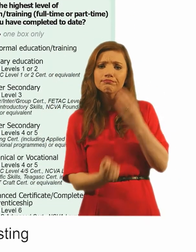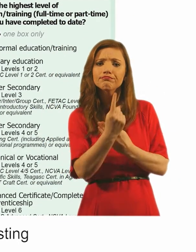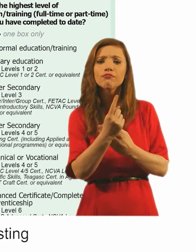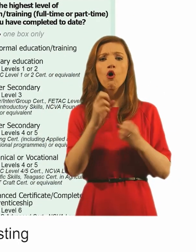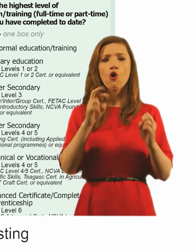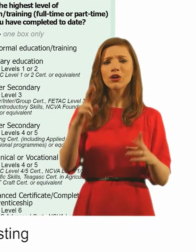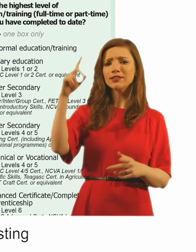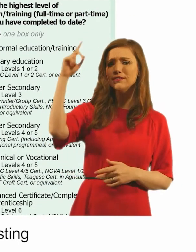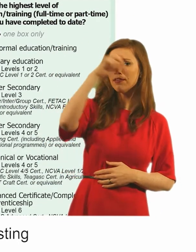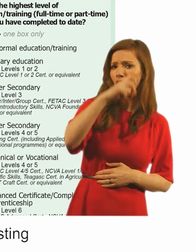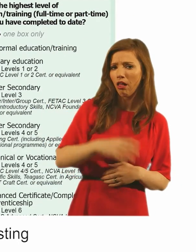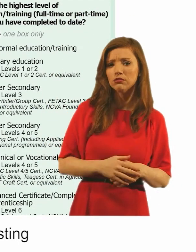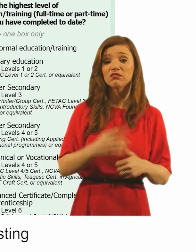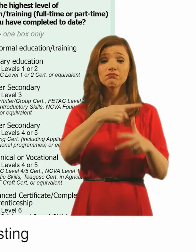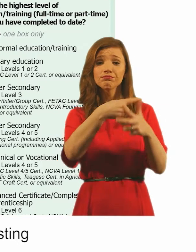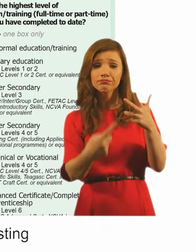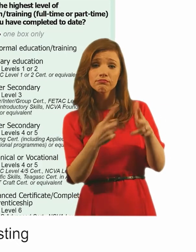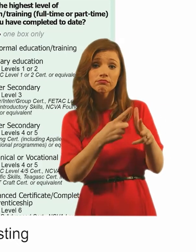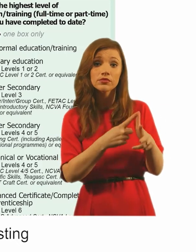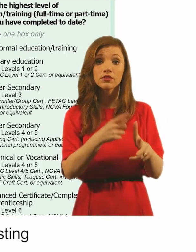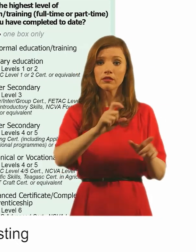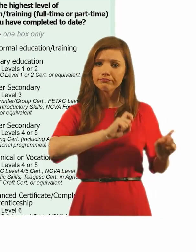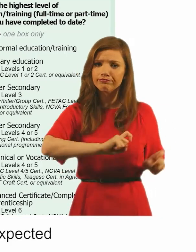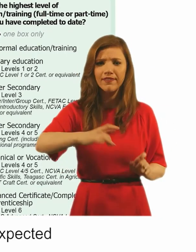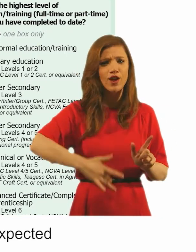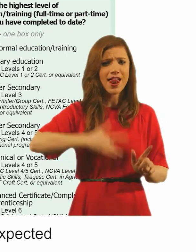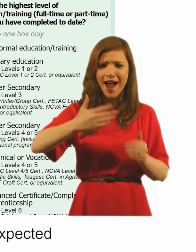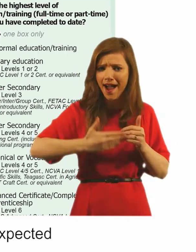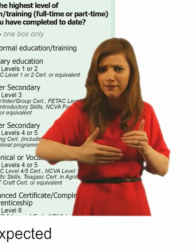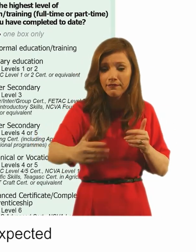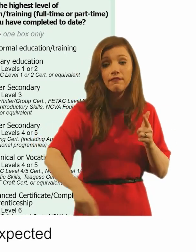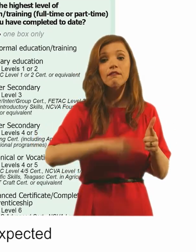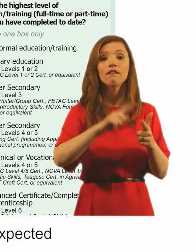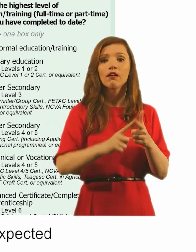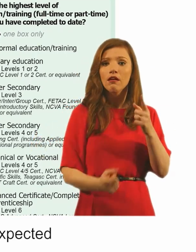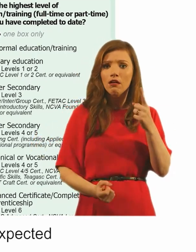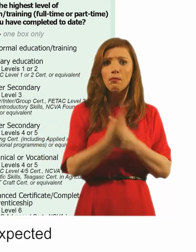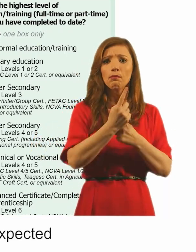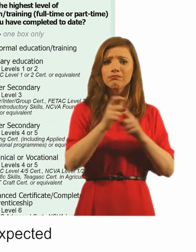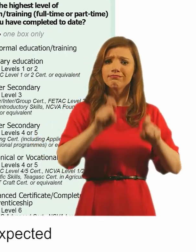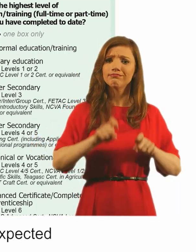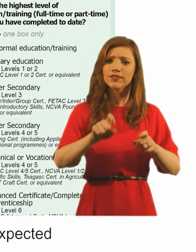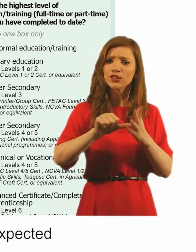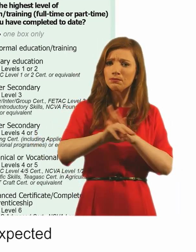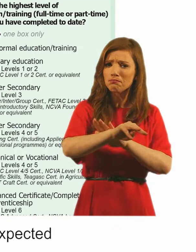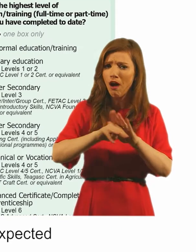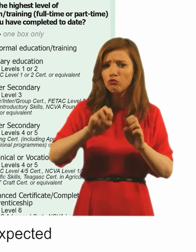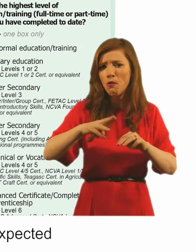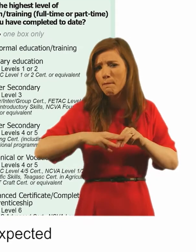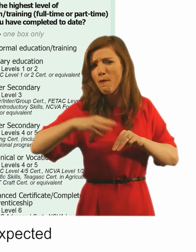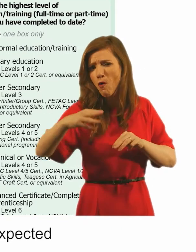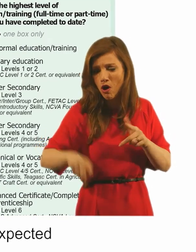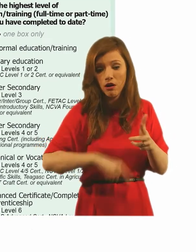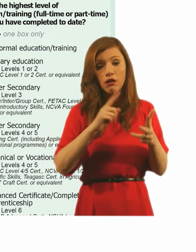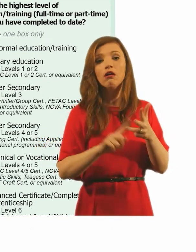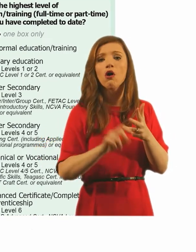Do you have any of the listed long-lasting conditions or difficulties? This means one which has lasted or is expected to last 6 months